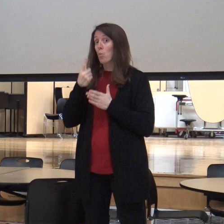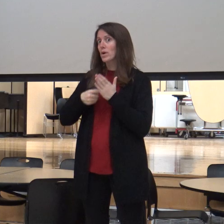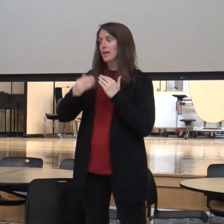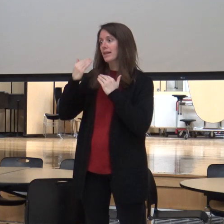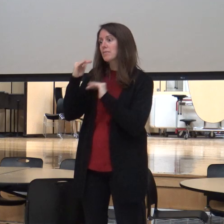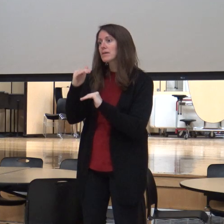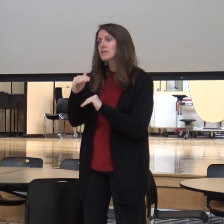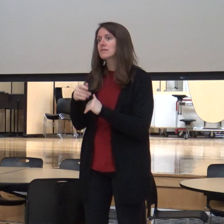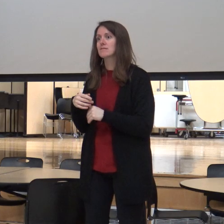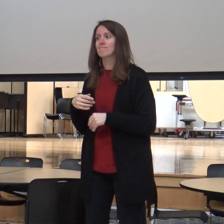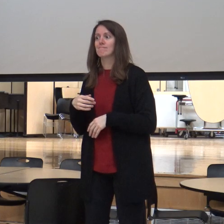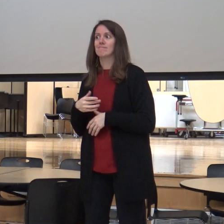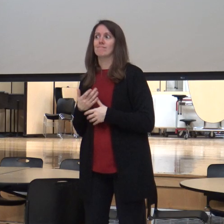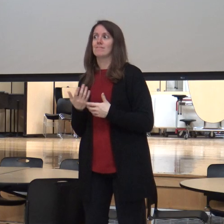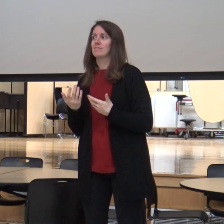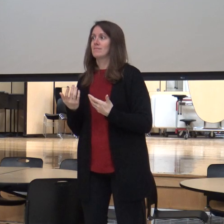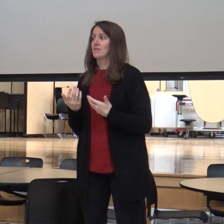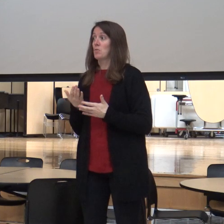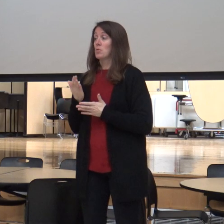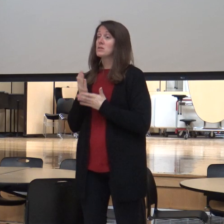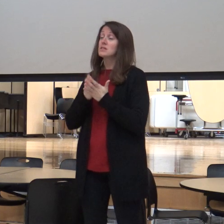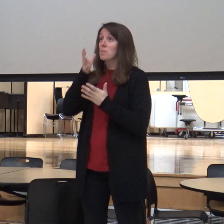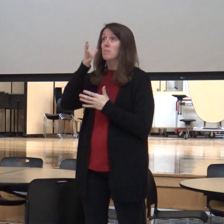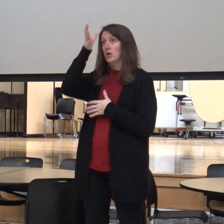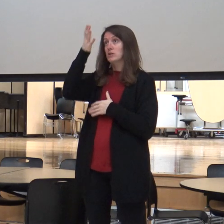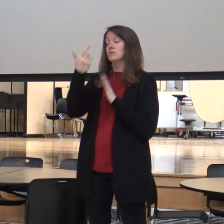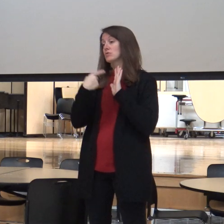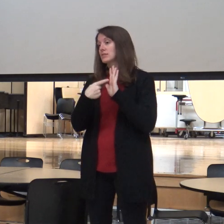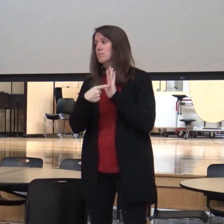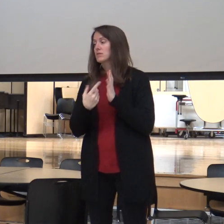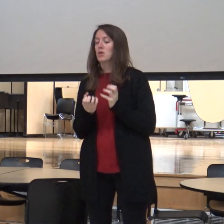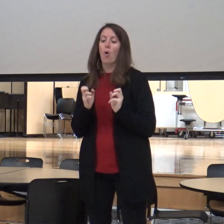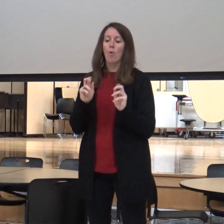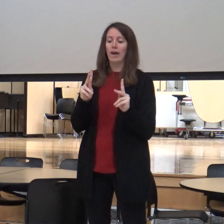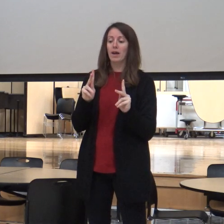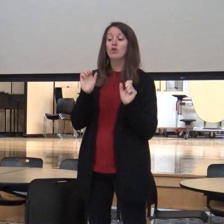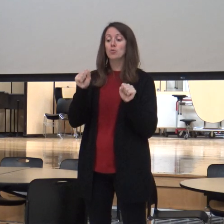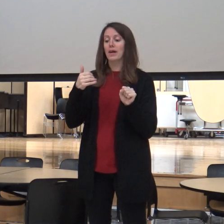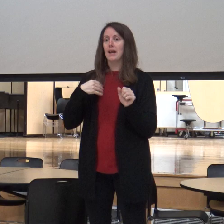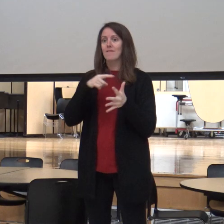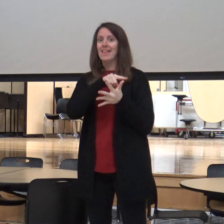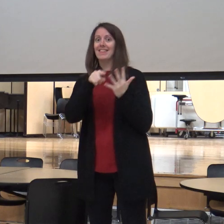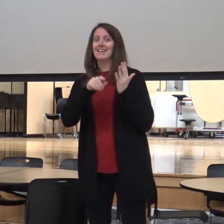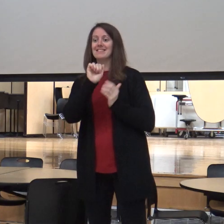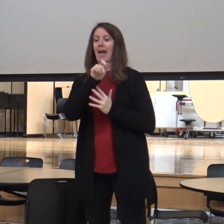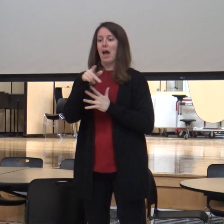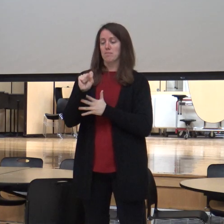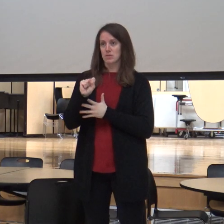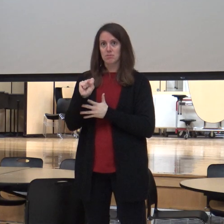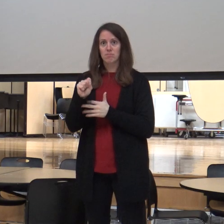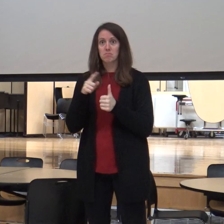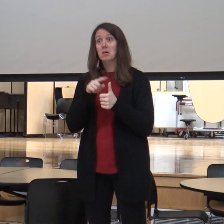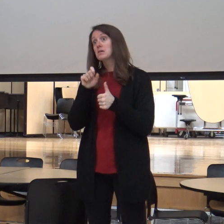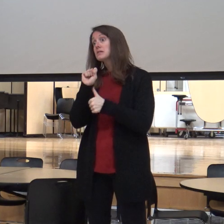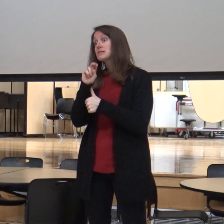that? What some parents have done, for example, is, okay, you can have these apps on there, you can have Snapchat, these things, but I get to know the passwords,